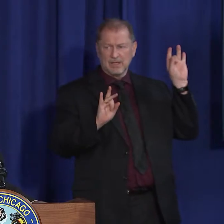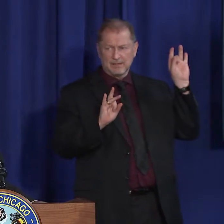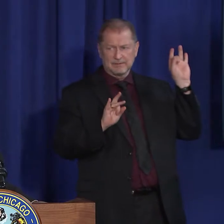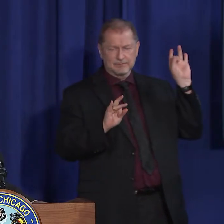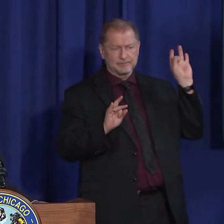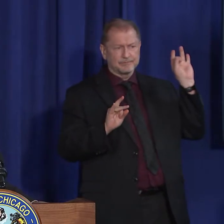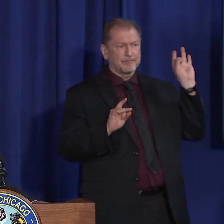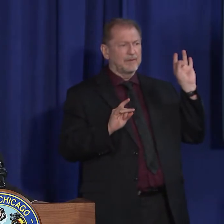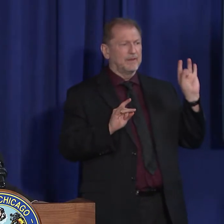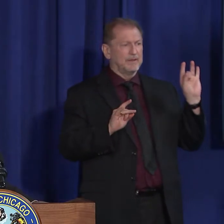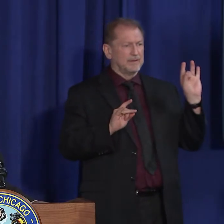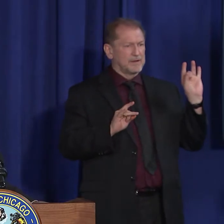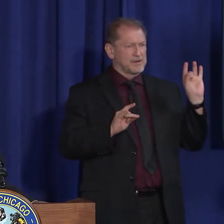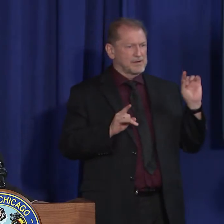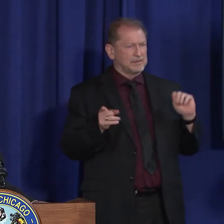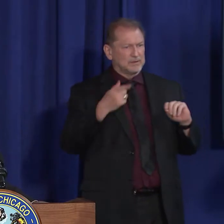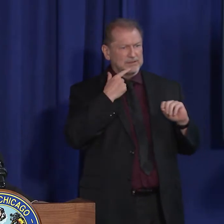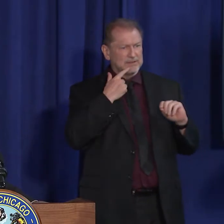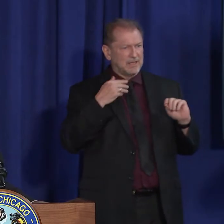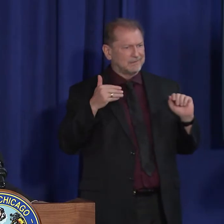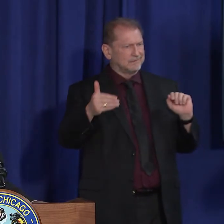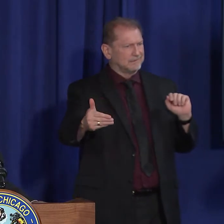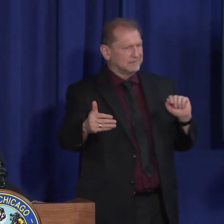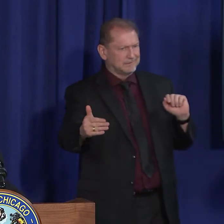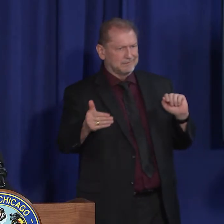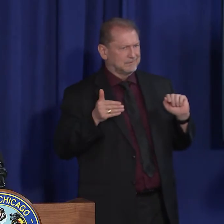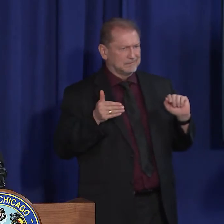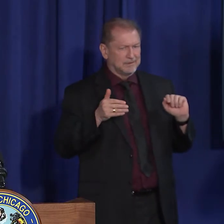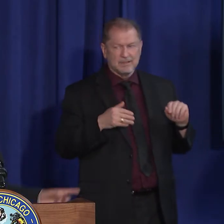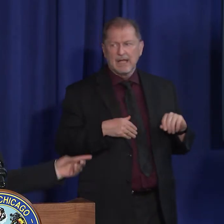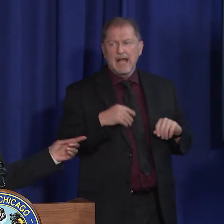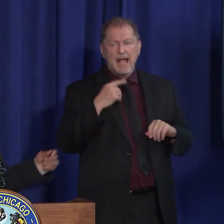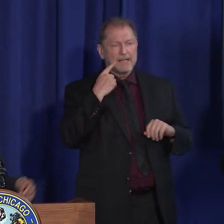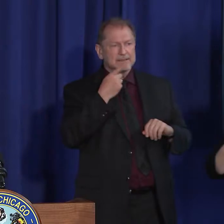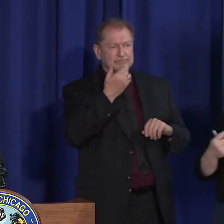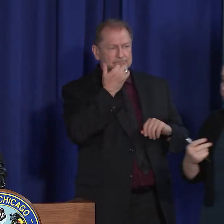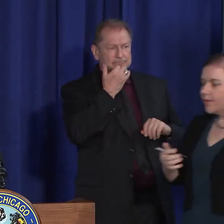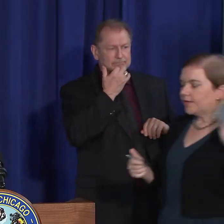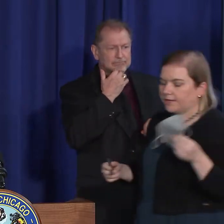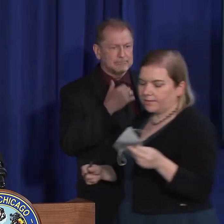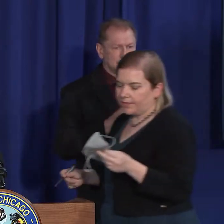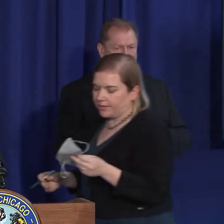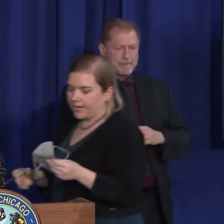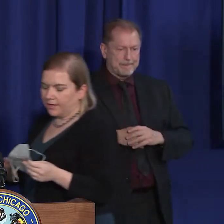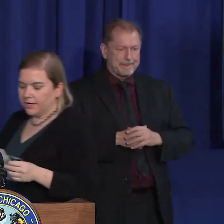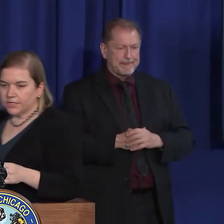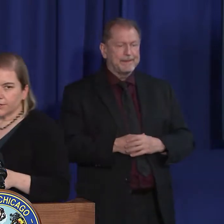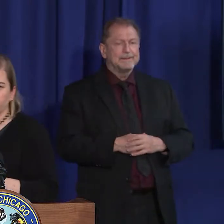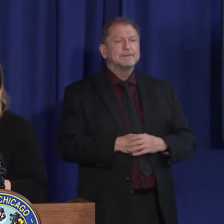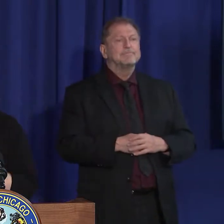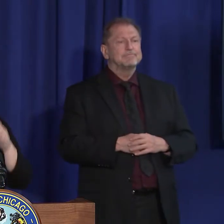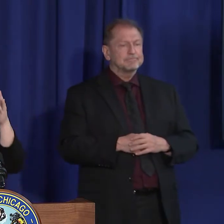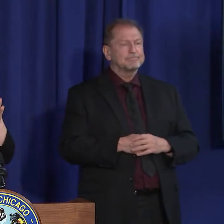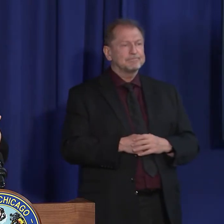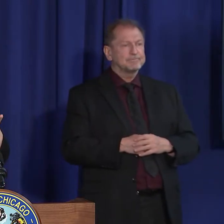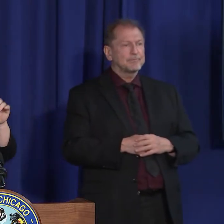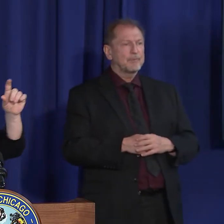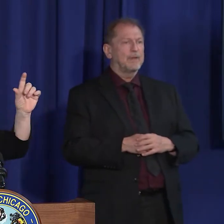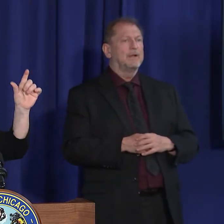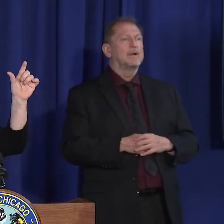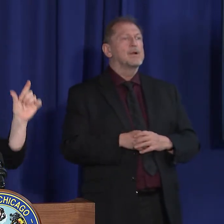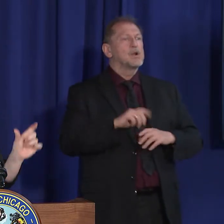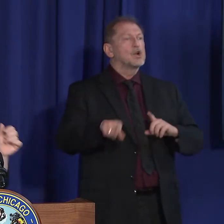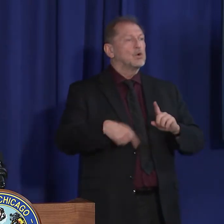you originally said. Yeah, I'm not sure that's correct, but go ahead, Dr. Let me hit it. Dr. Let me Long. hit it. Yeah. So when we